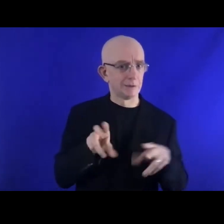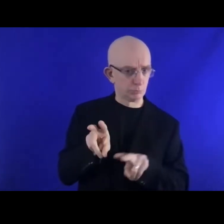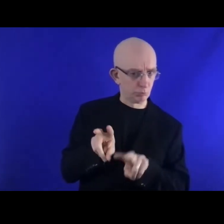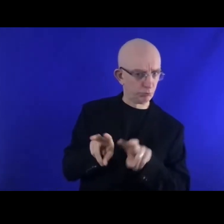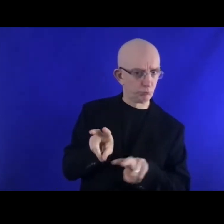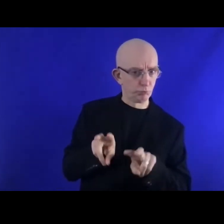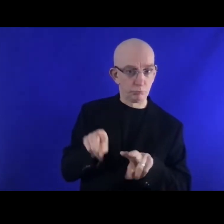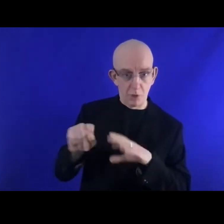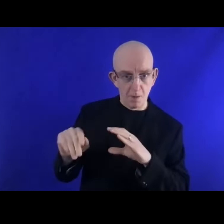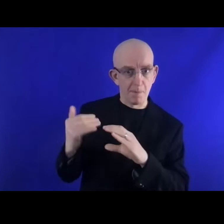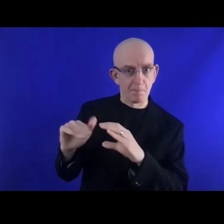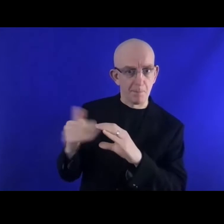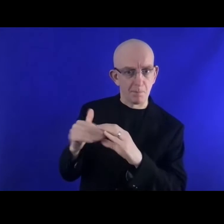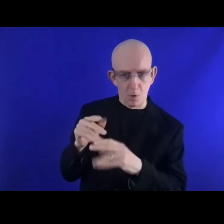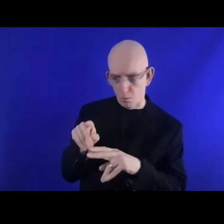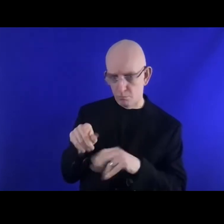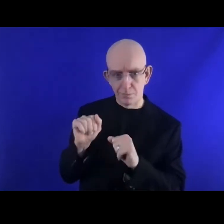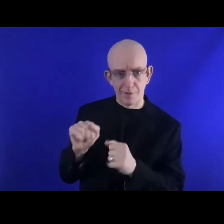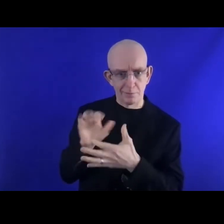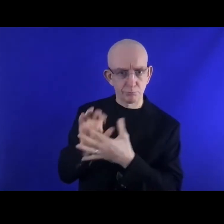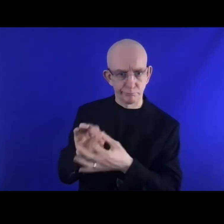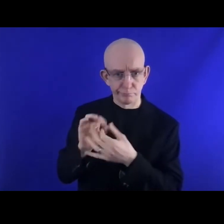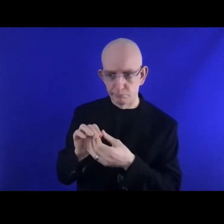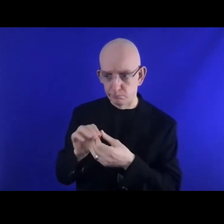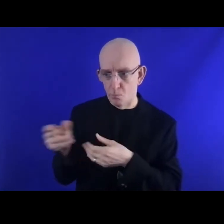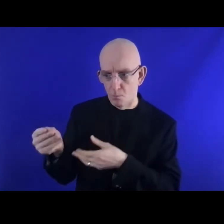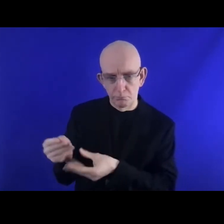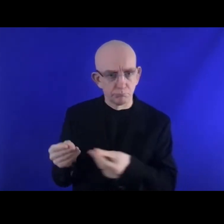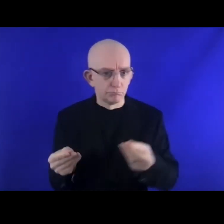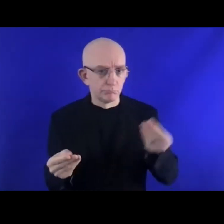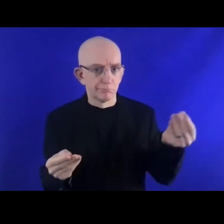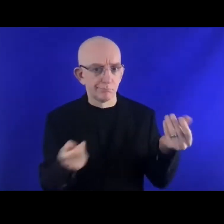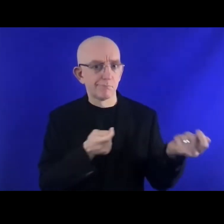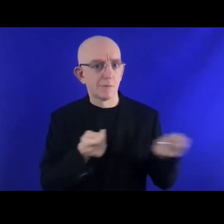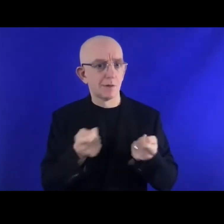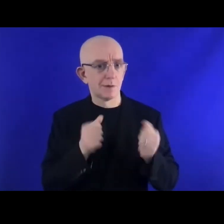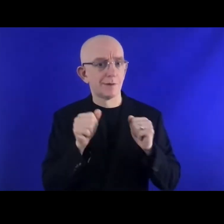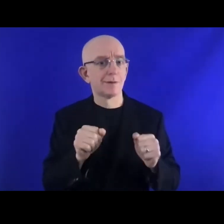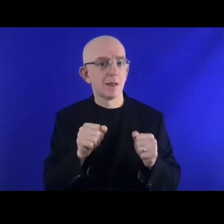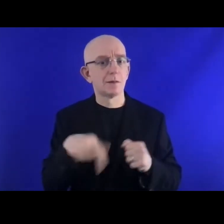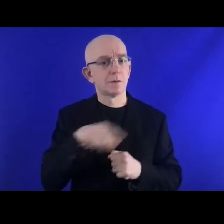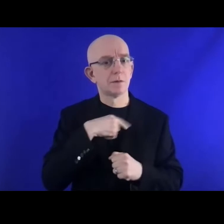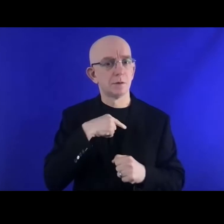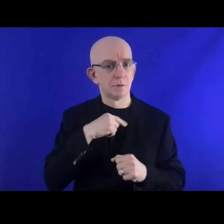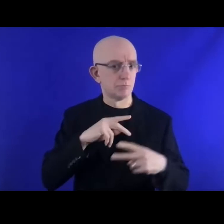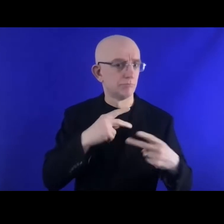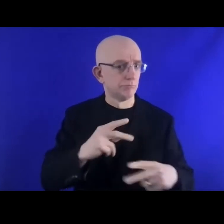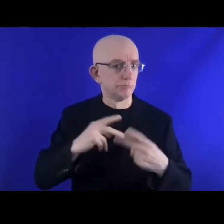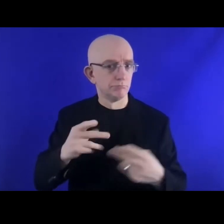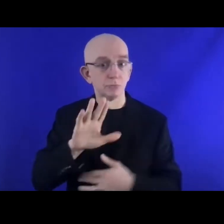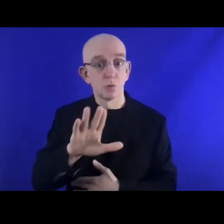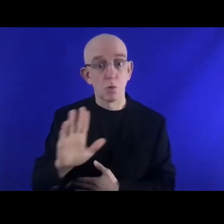to answer all your questions. Please note that we cannot connect all cameras because we are limited by the Zoom